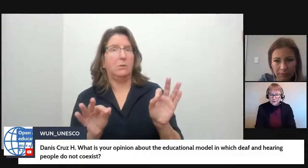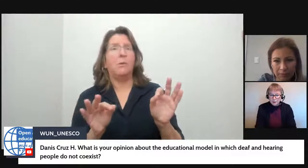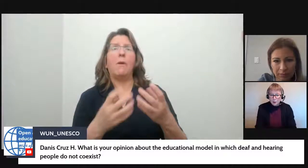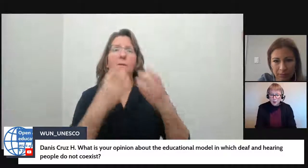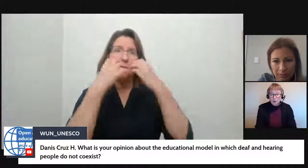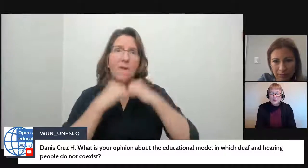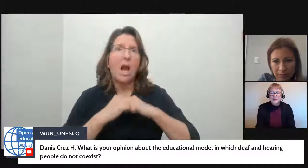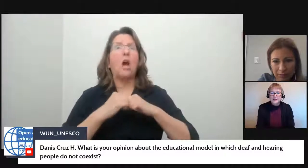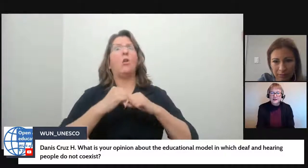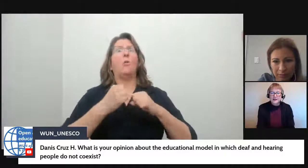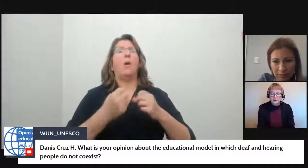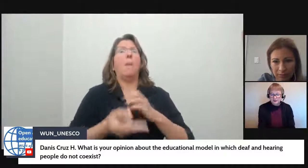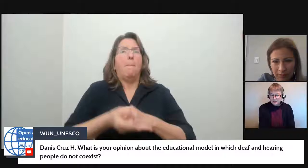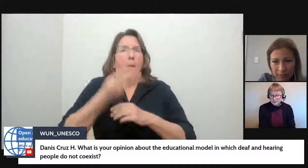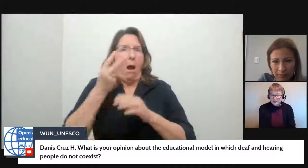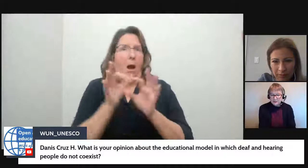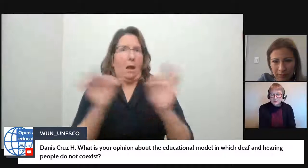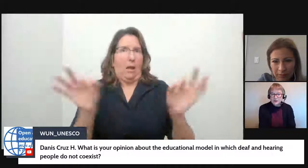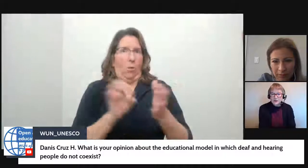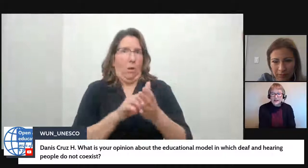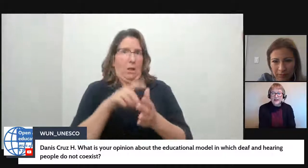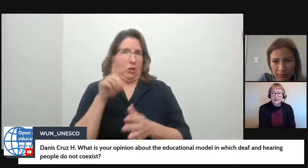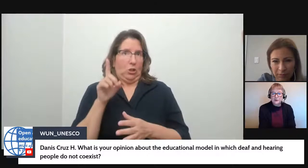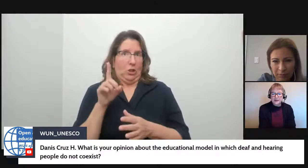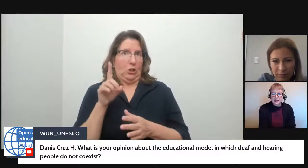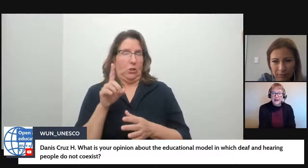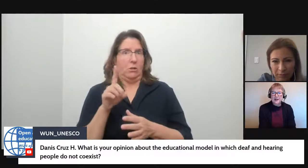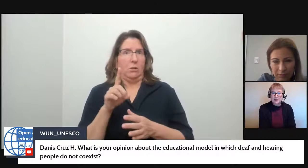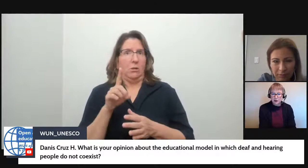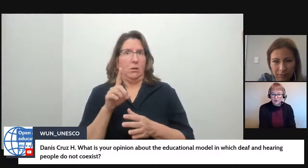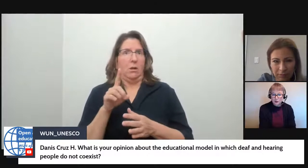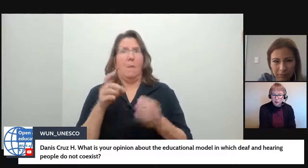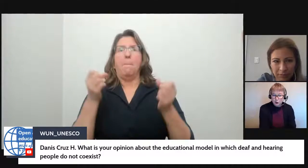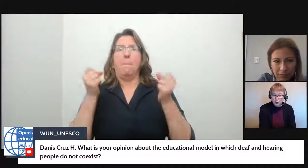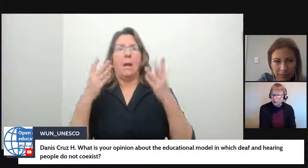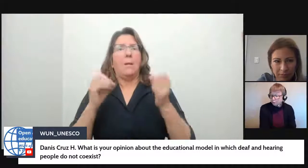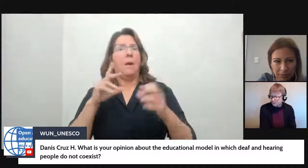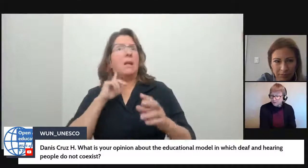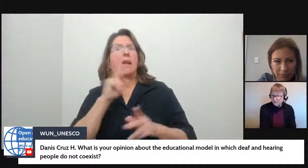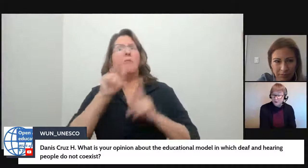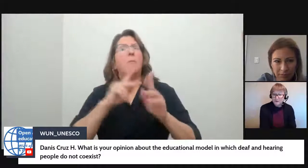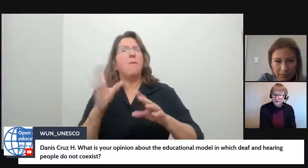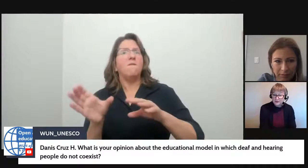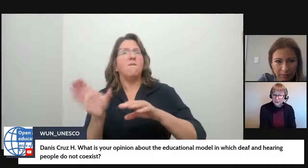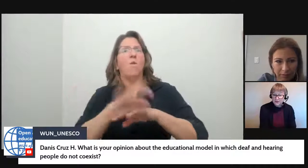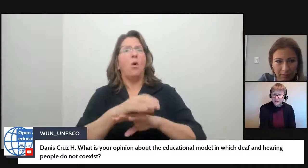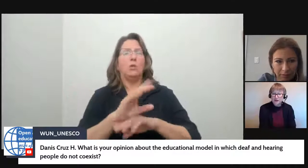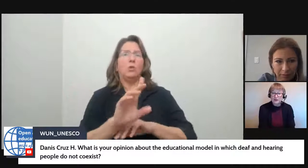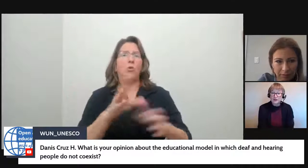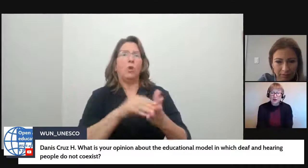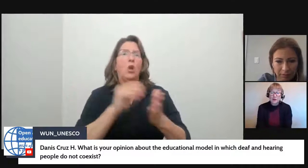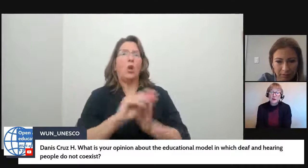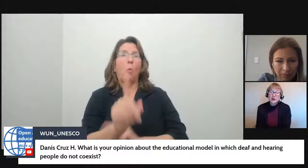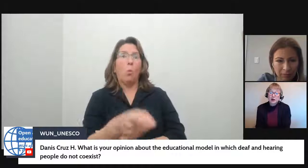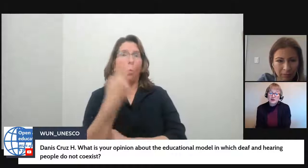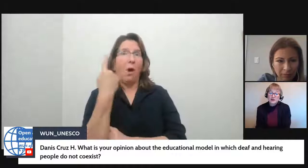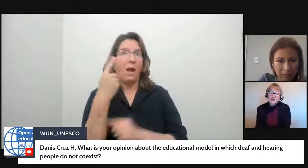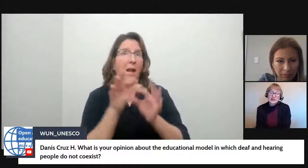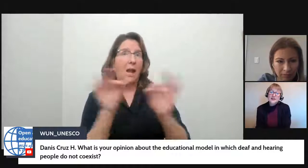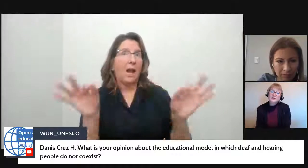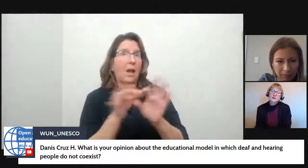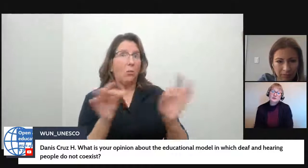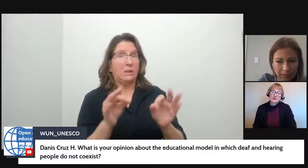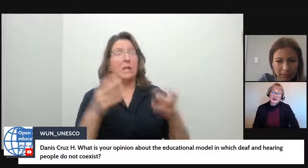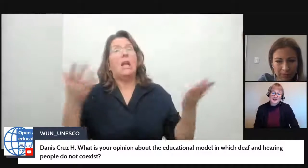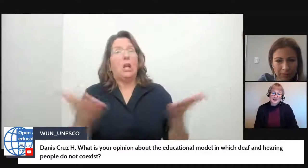need to do both. We need to speak as much as we can, if we can, but also learn the written form of a spoken language. But we